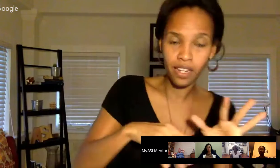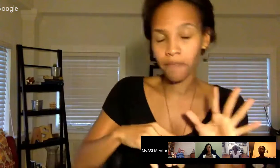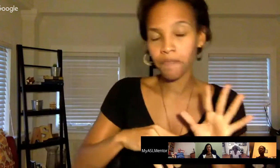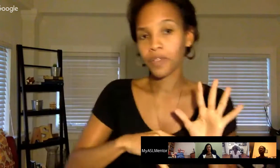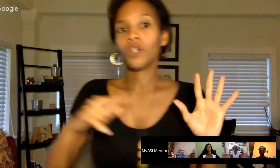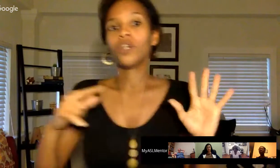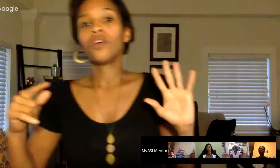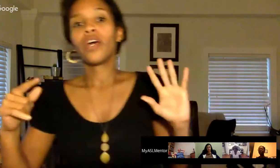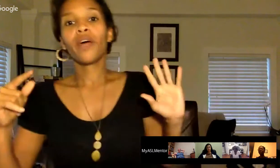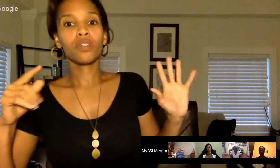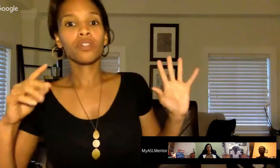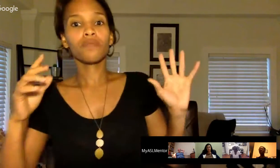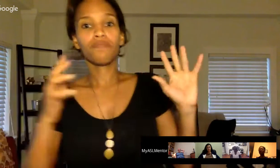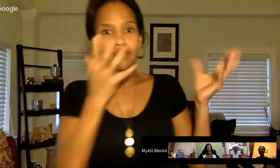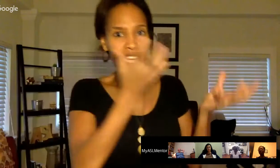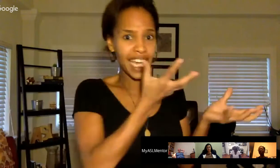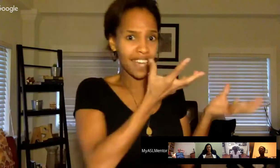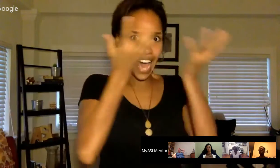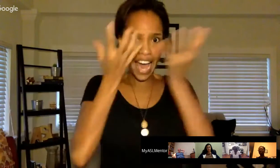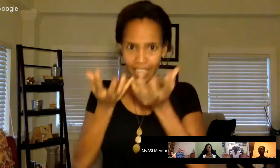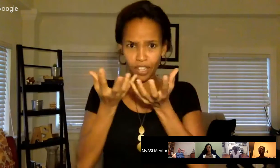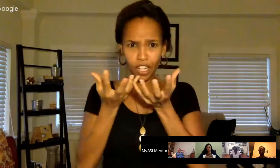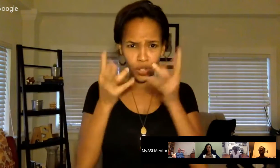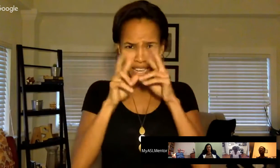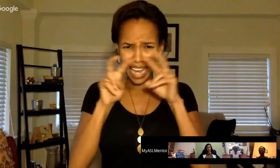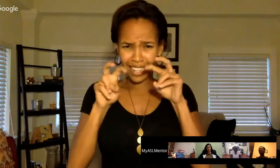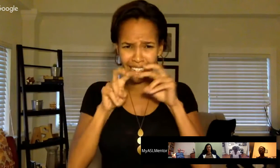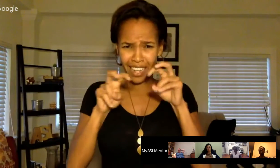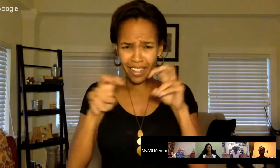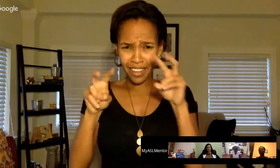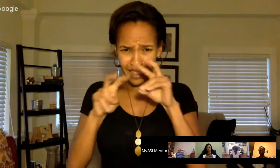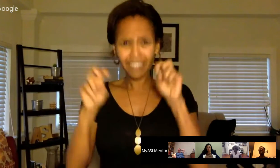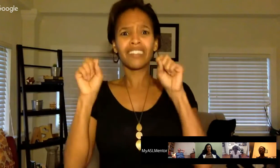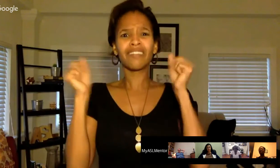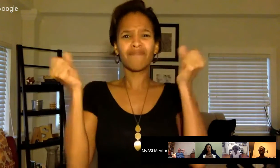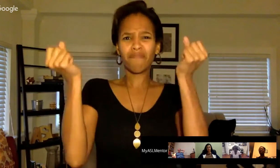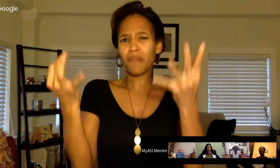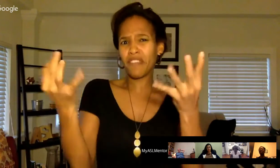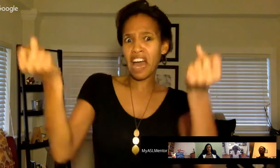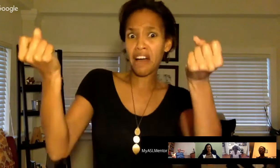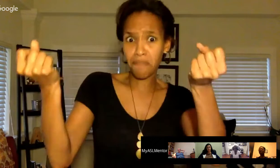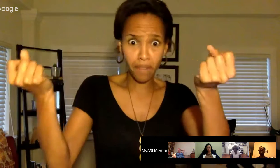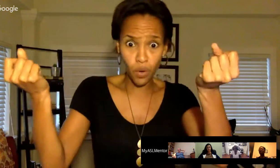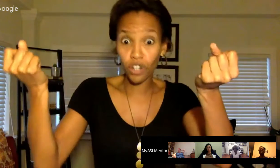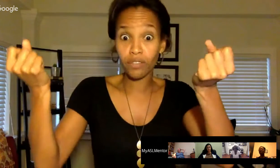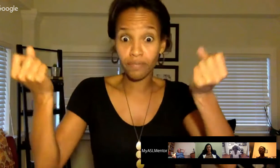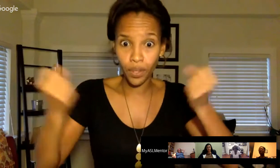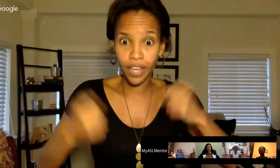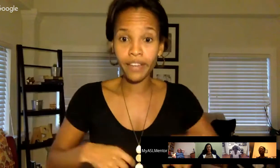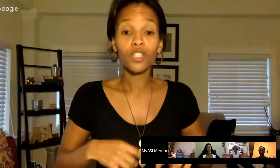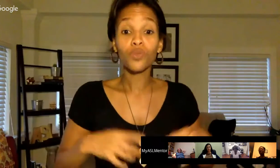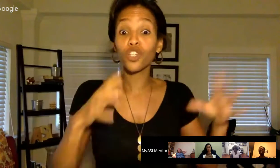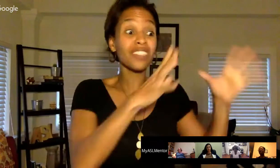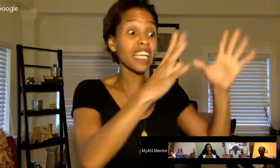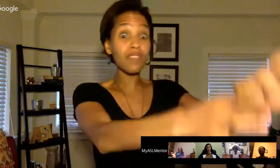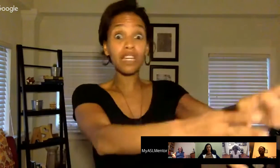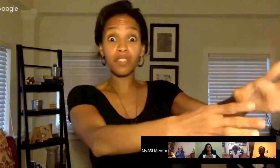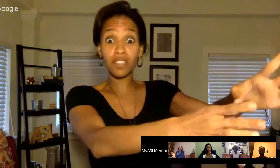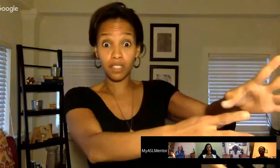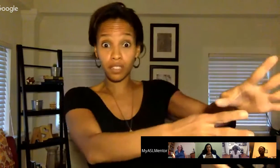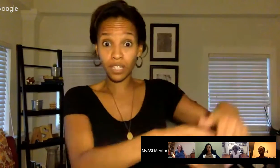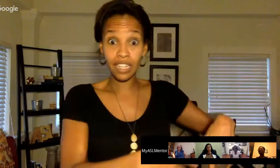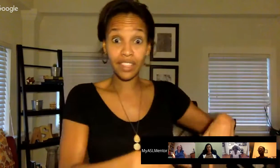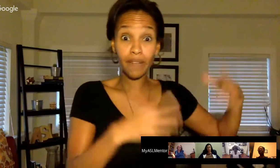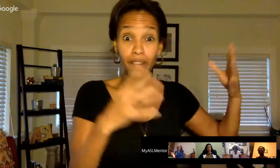the meaning and we're taking that and we go, okay, ASL, ASL, maybe that might work. Okay? We're going to do the same